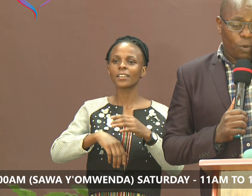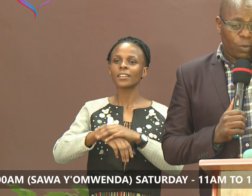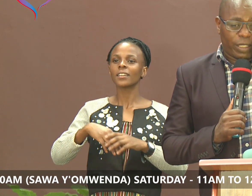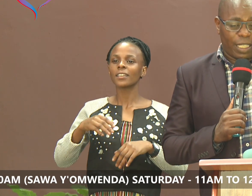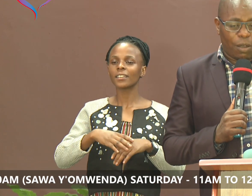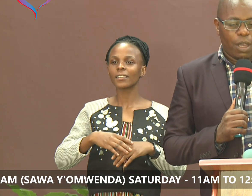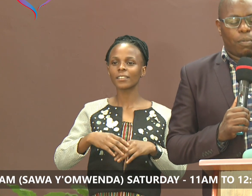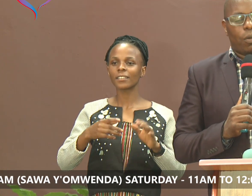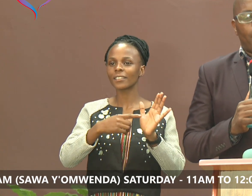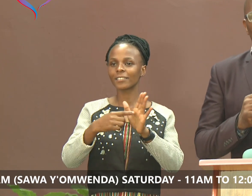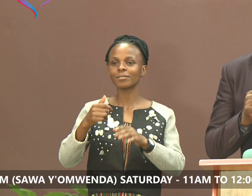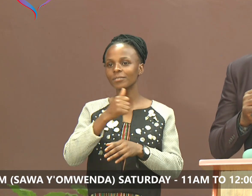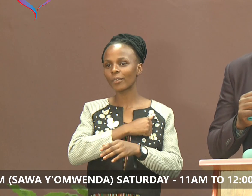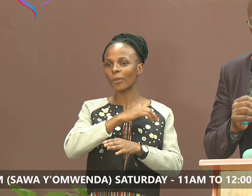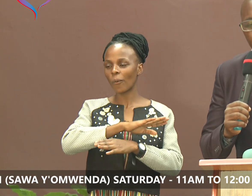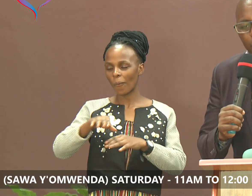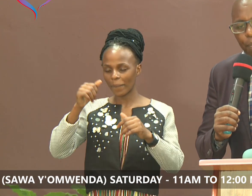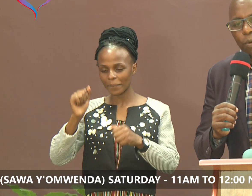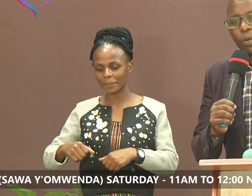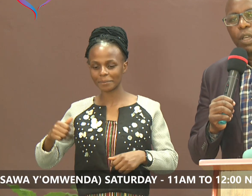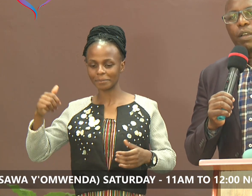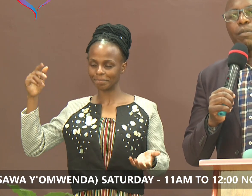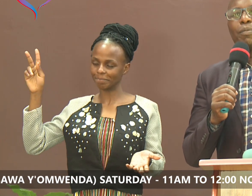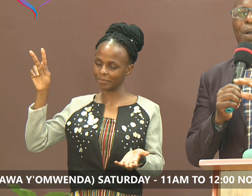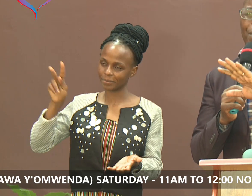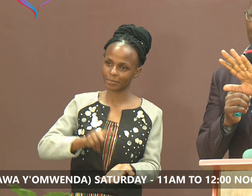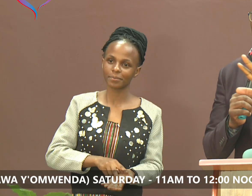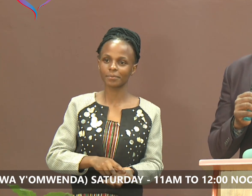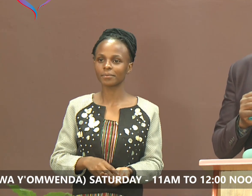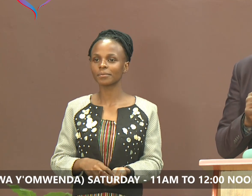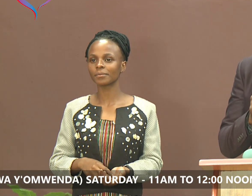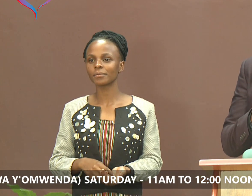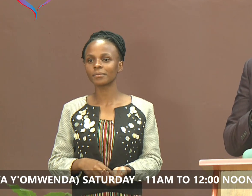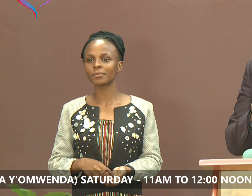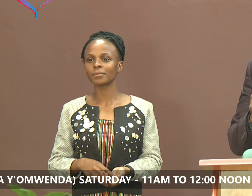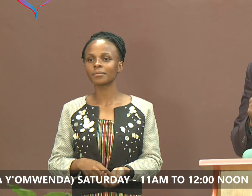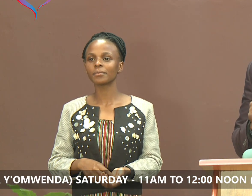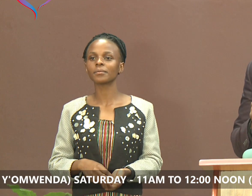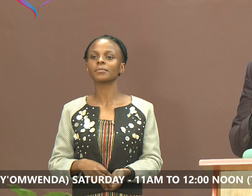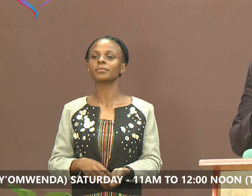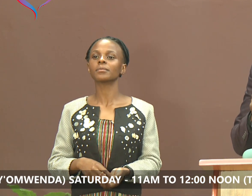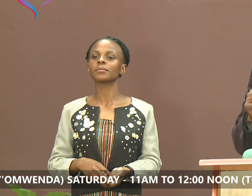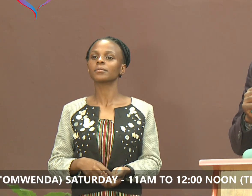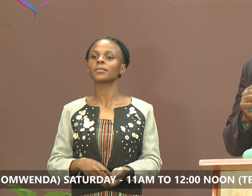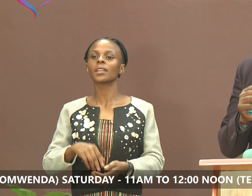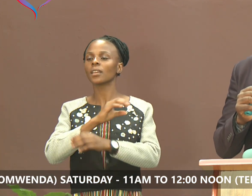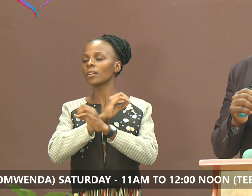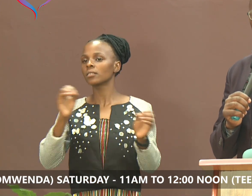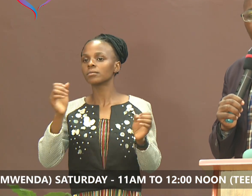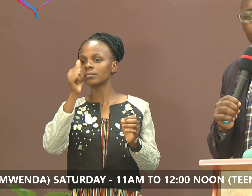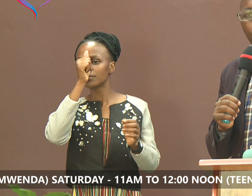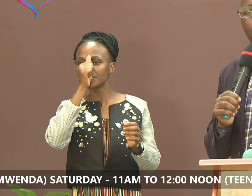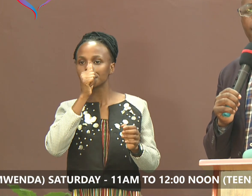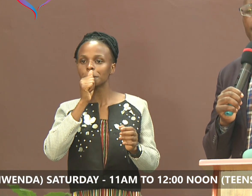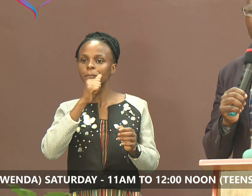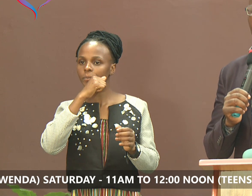jimbo agundi wa tsenga buli omayi no kusoko kona mu stamp permeable boundaries buli everything tell you secrets byonna biteka